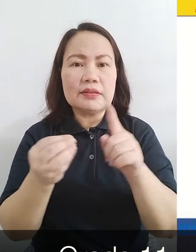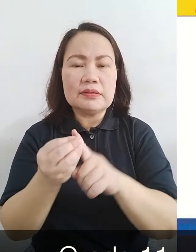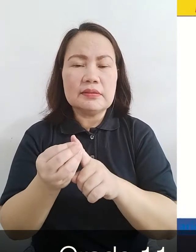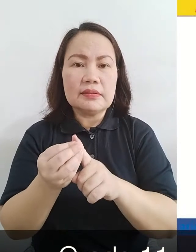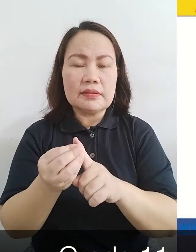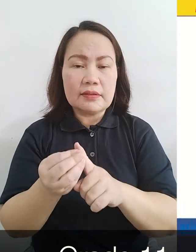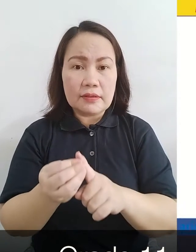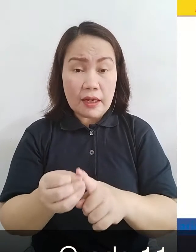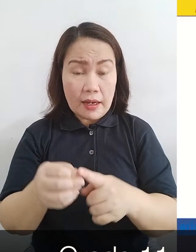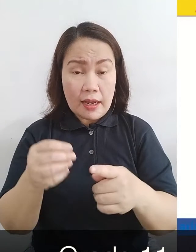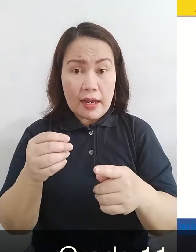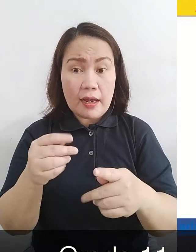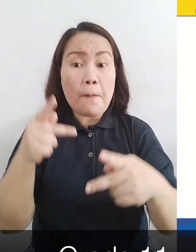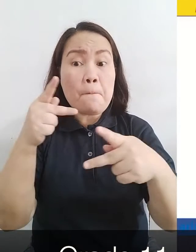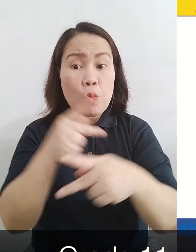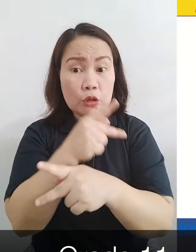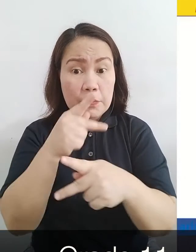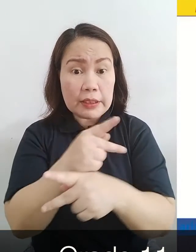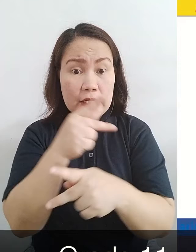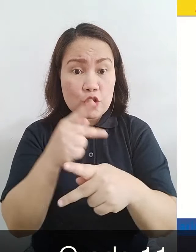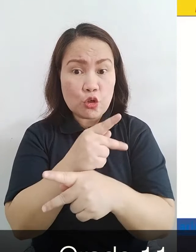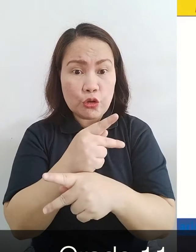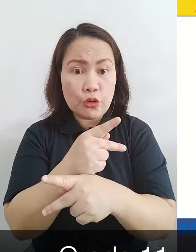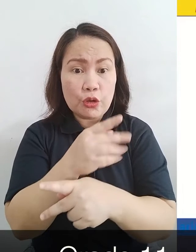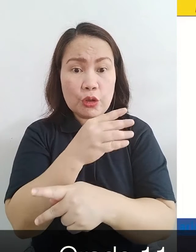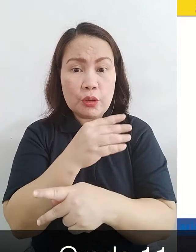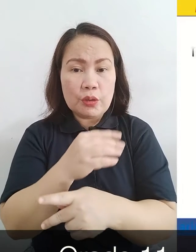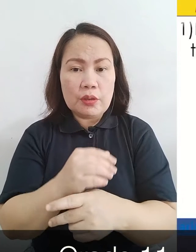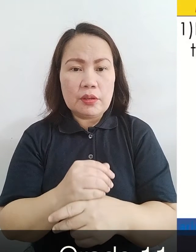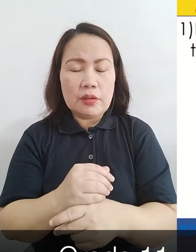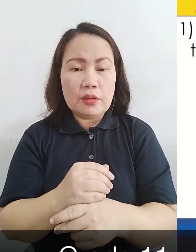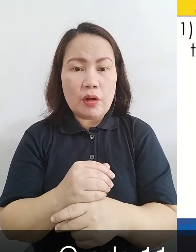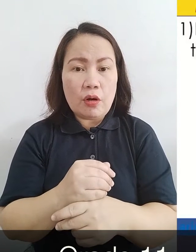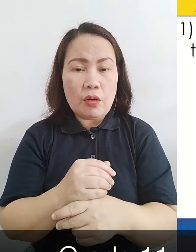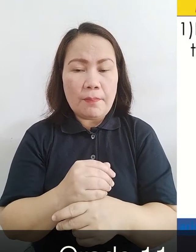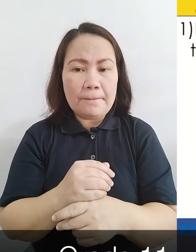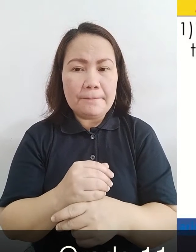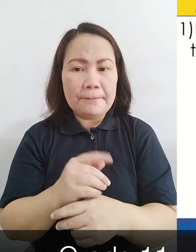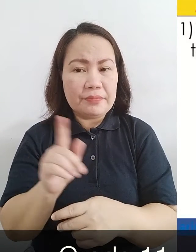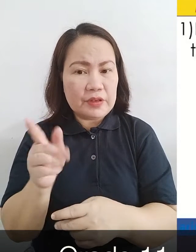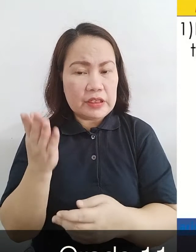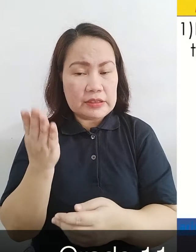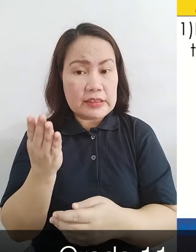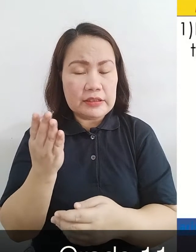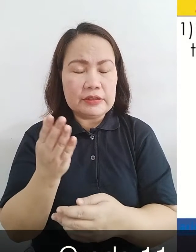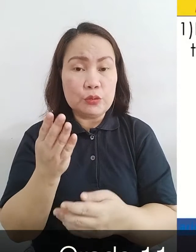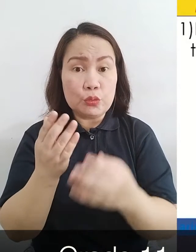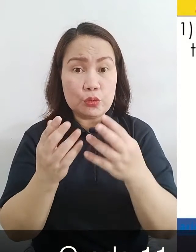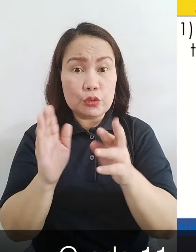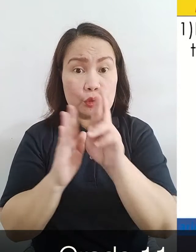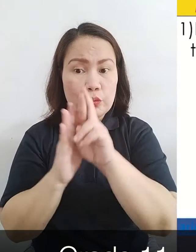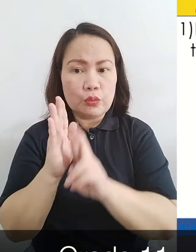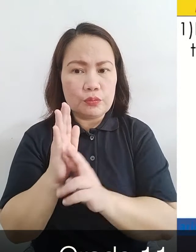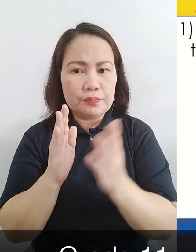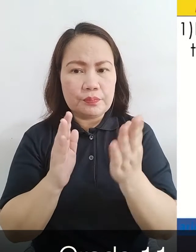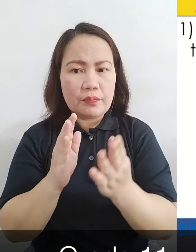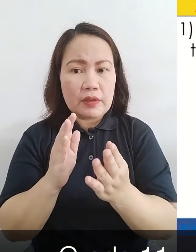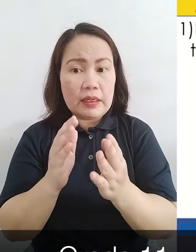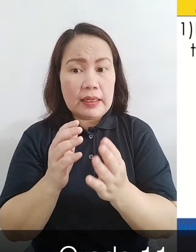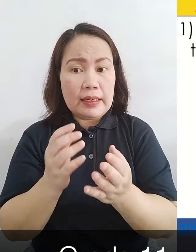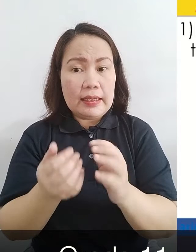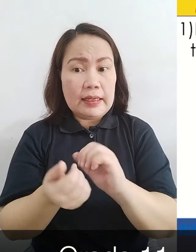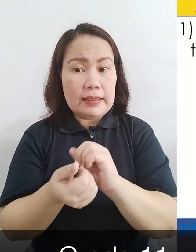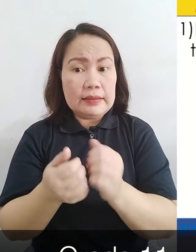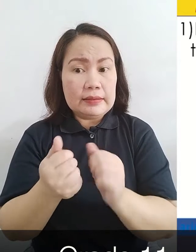Paano naman kapag sa multiplication? Ito naman yung mga rules. Rewrite the numerator